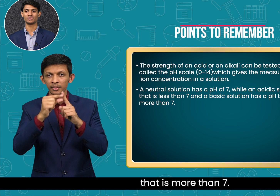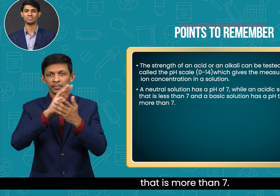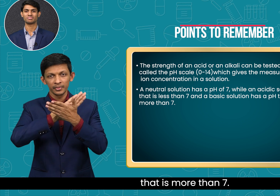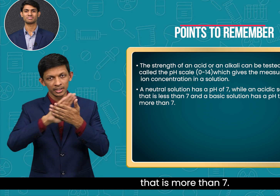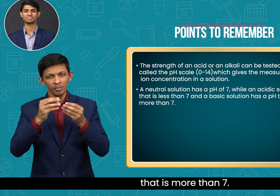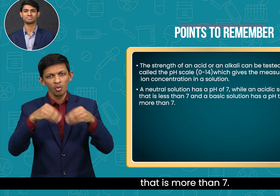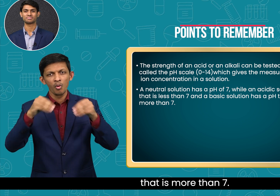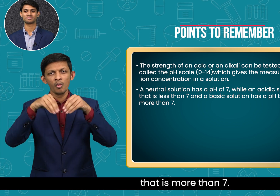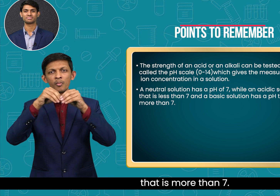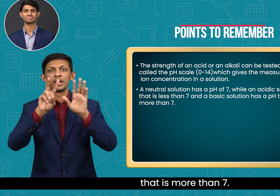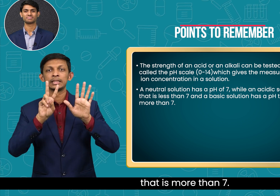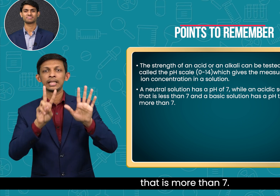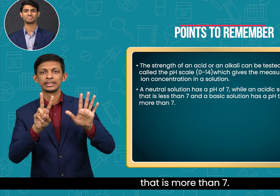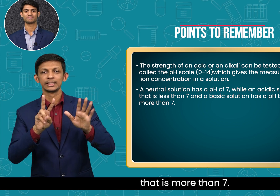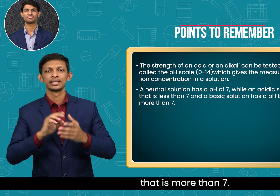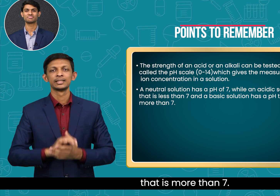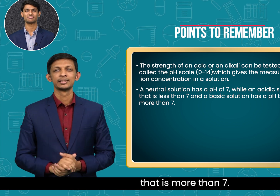than 7.